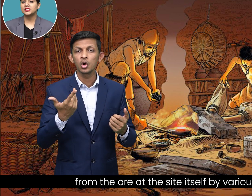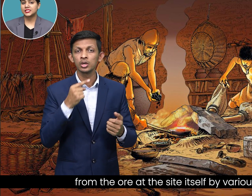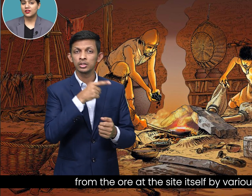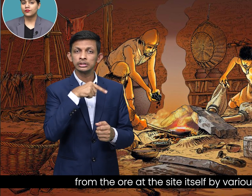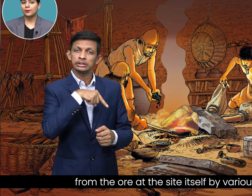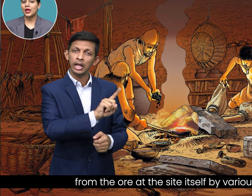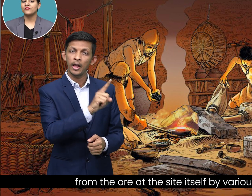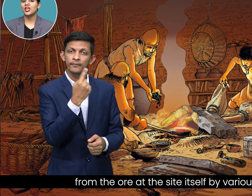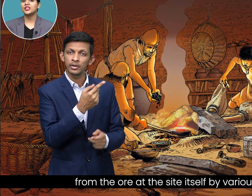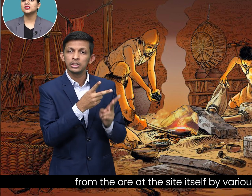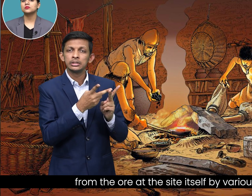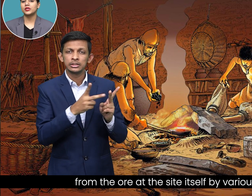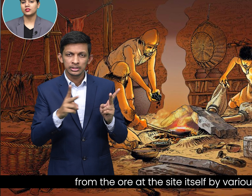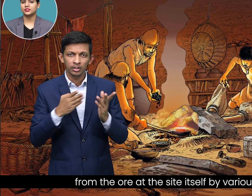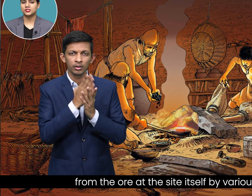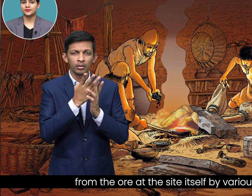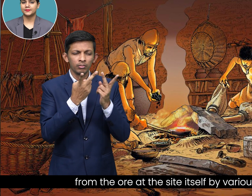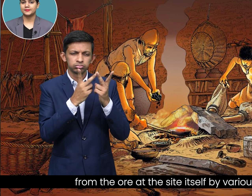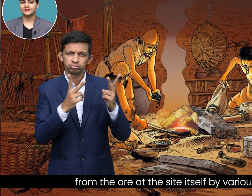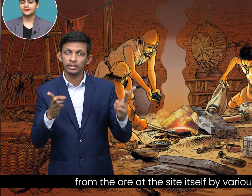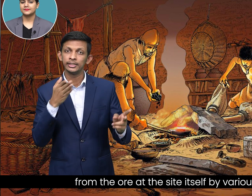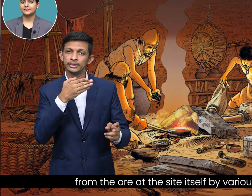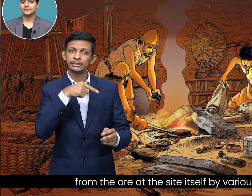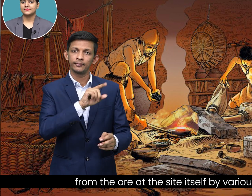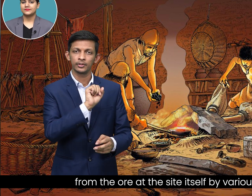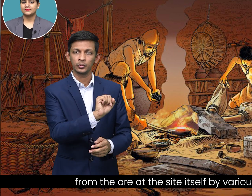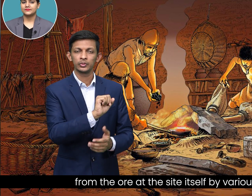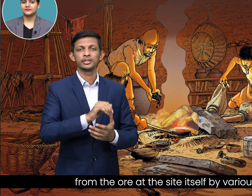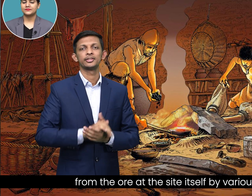site itself by various methods.